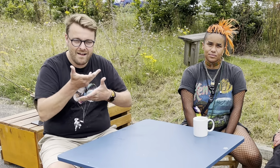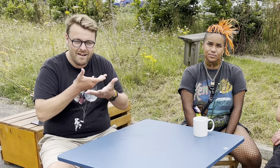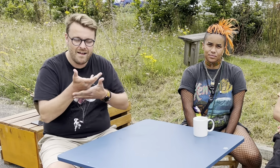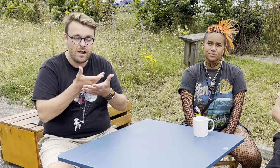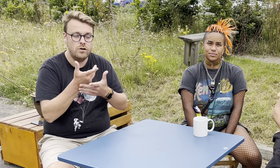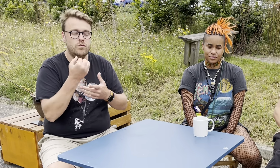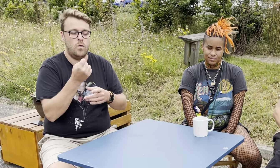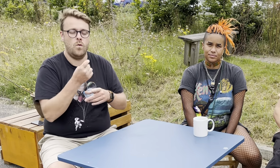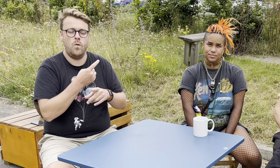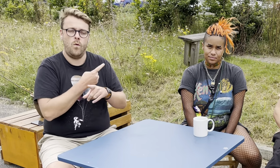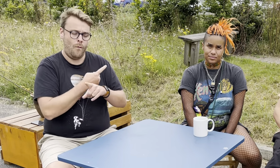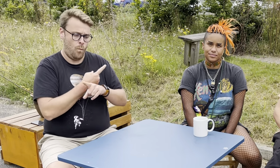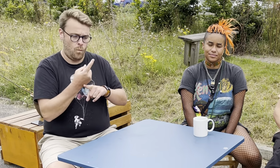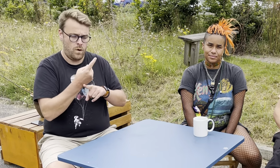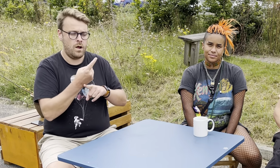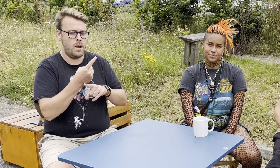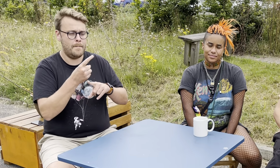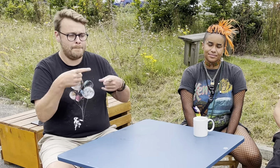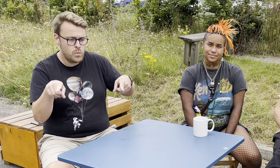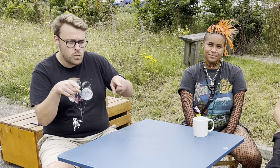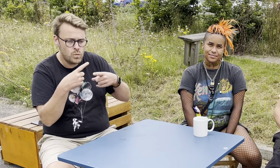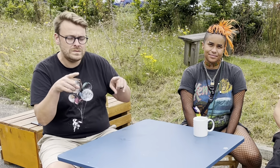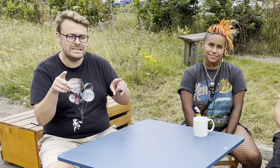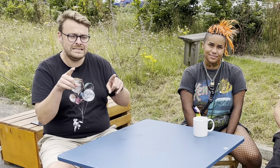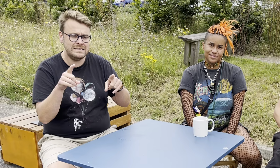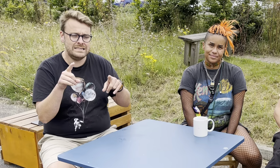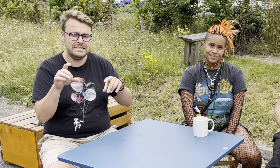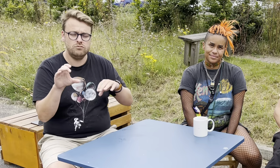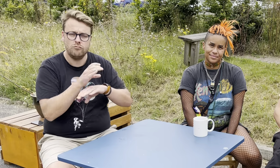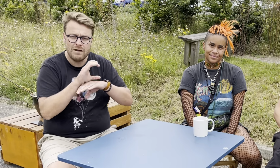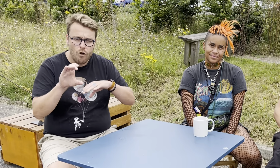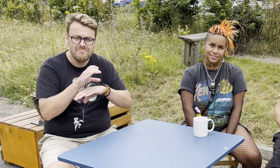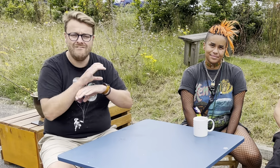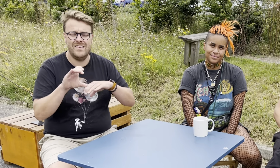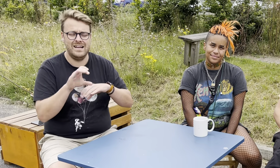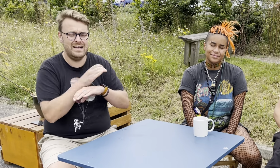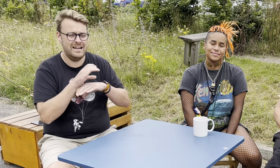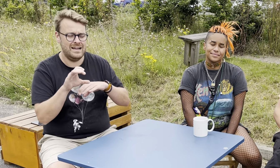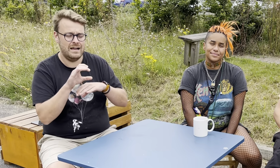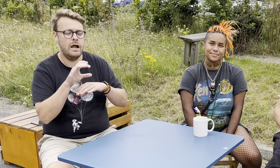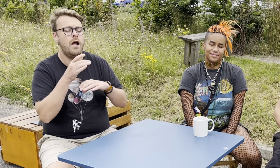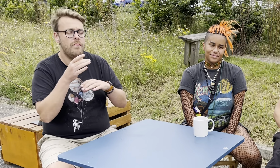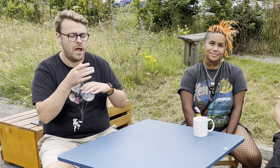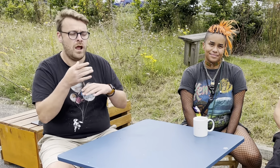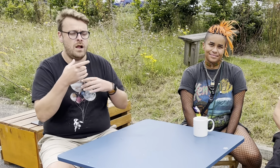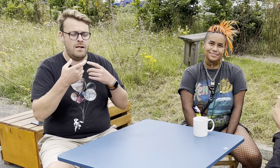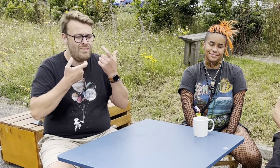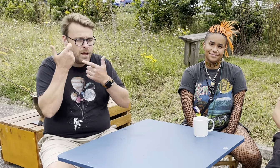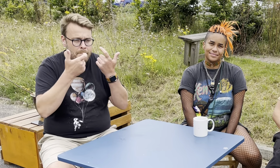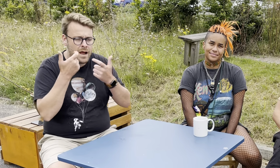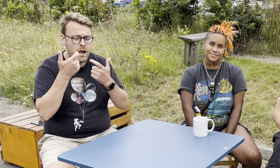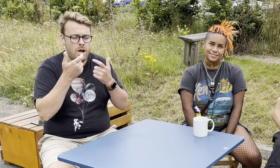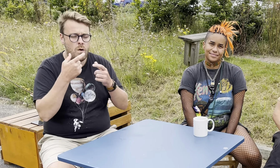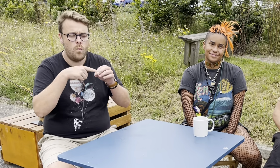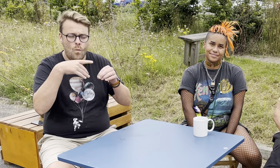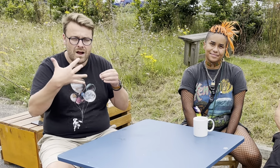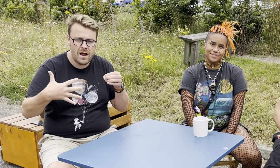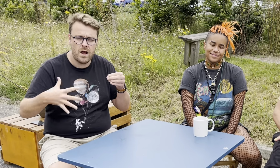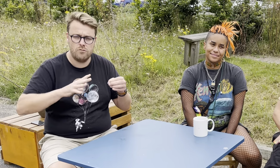thinking about music and choreography and dance to thinking about the queer and trans love story at the centre of this play. What was it like coming into that world,